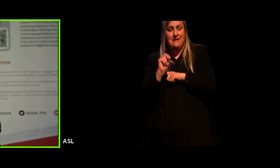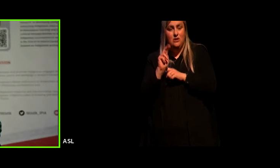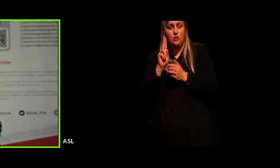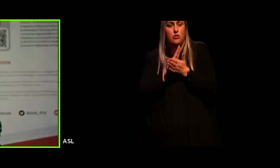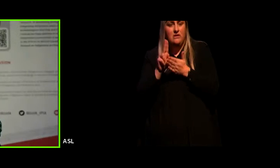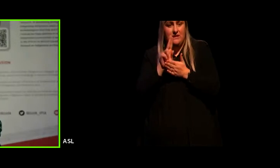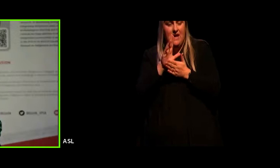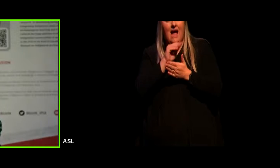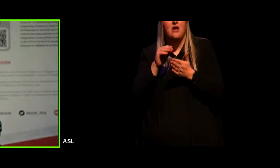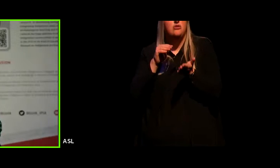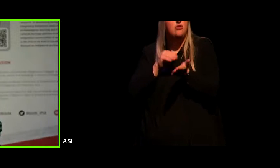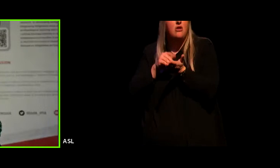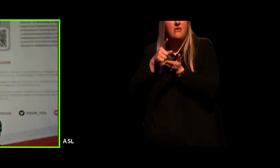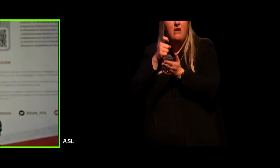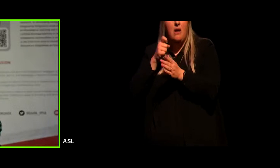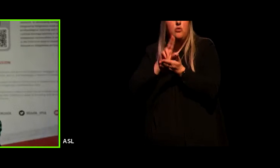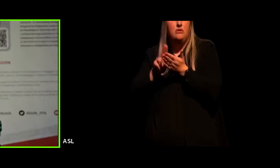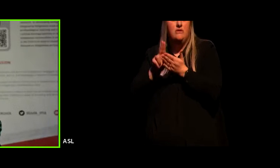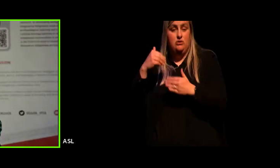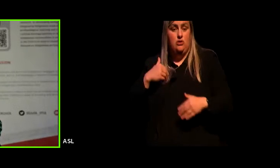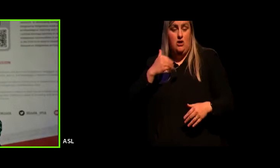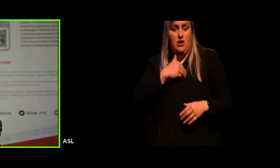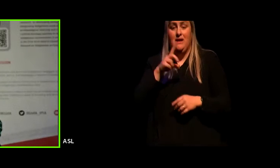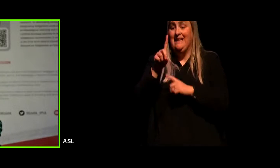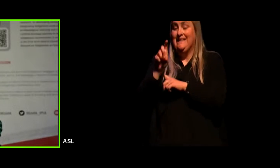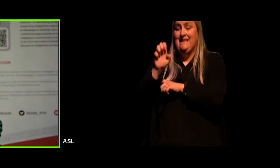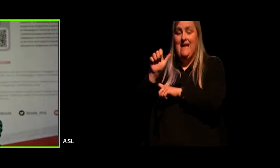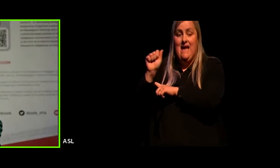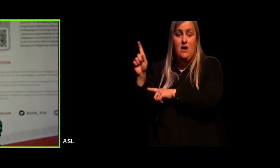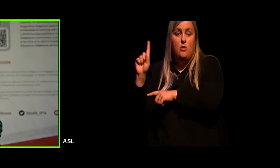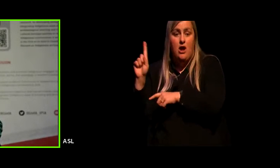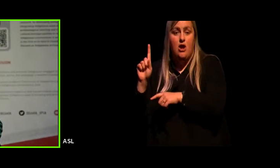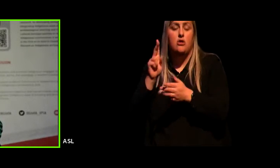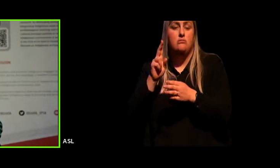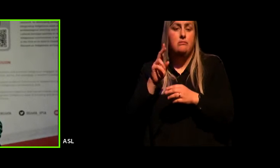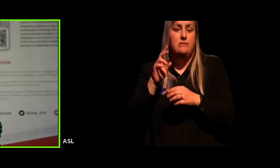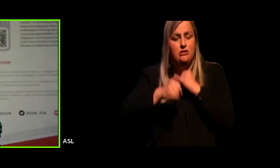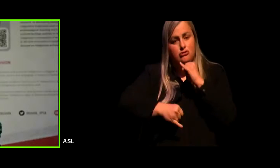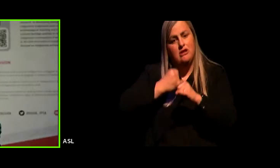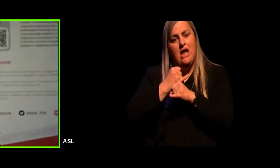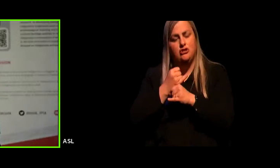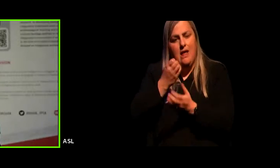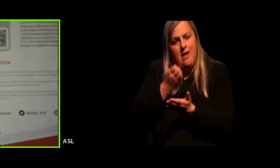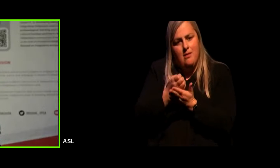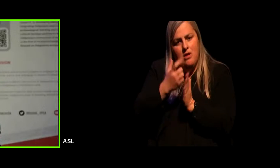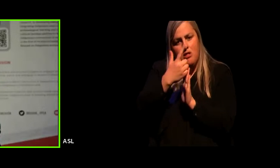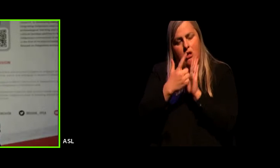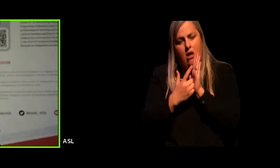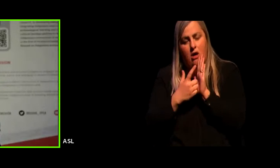of Toronto, a DEA in International Economic Law from the Université